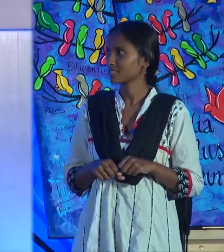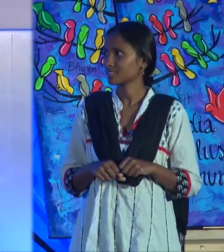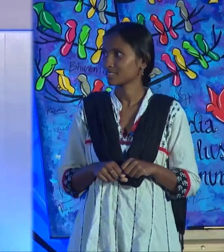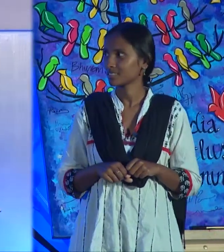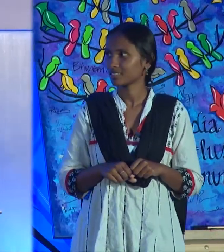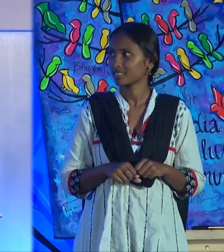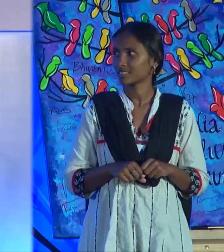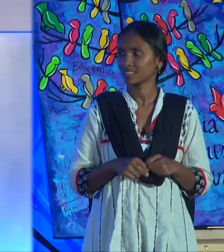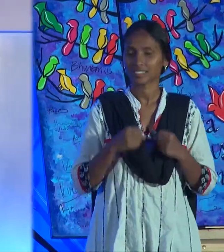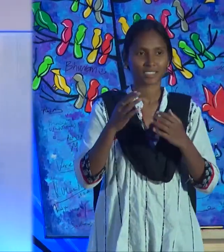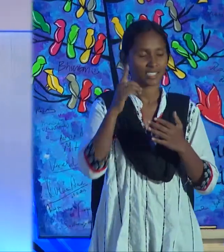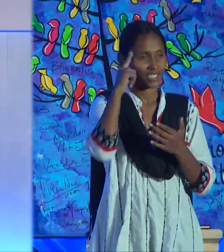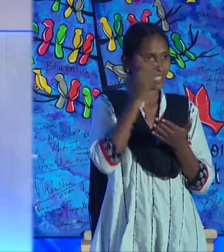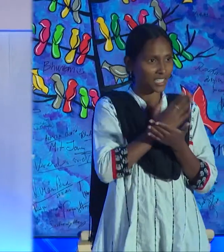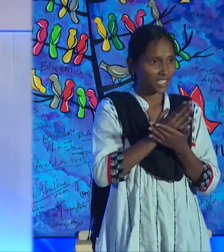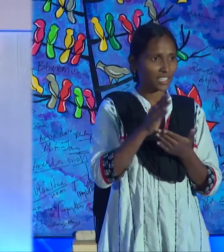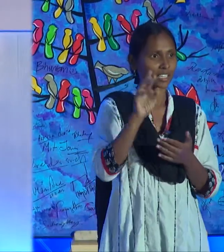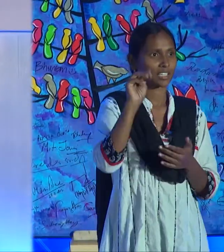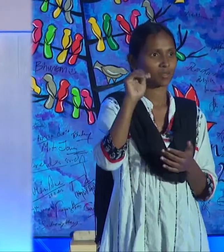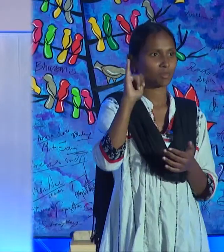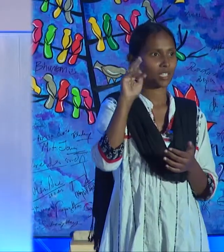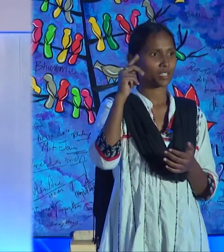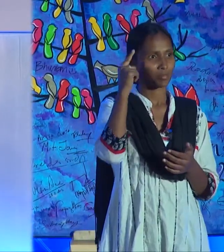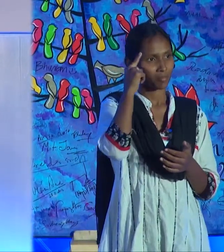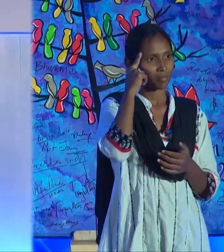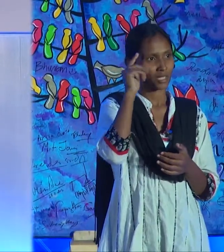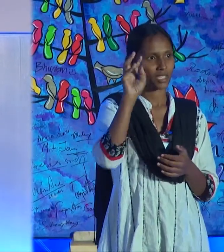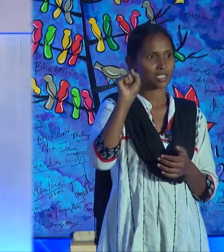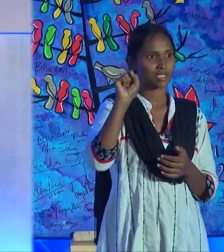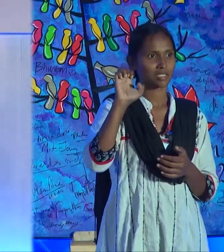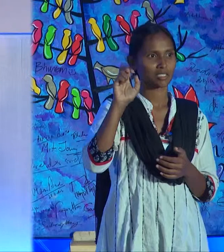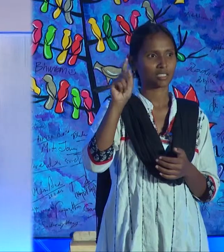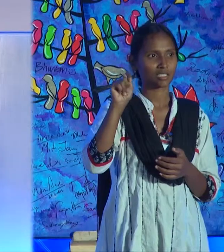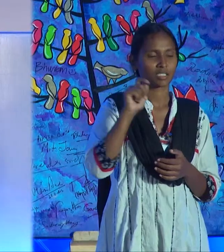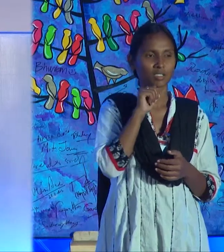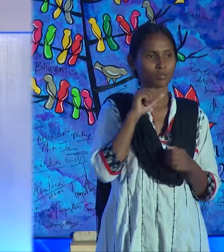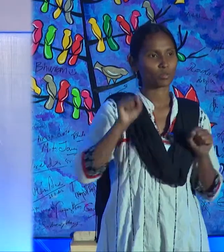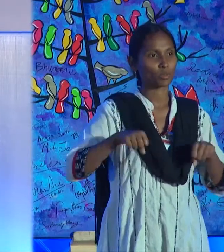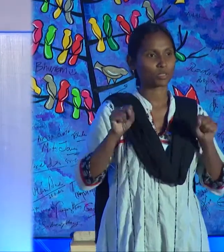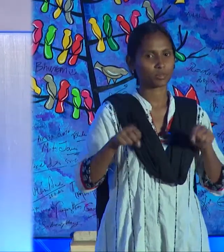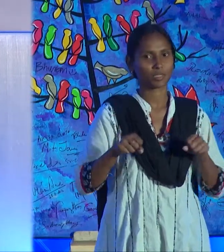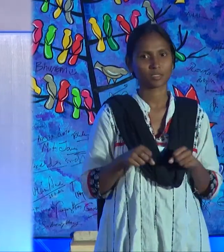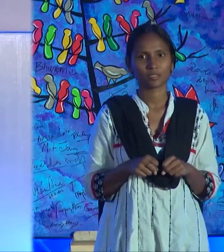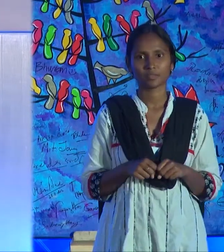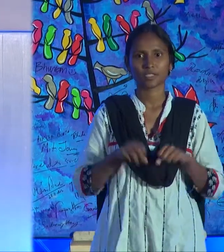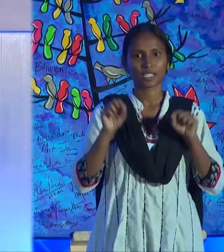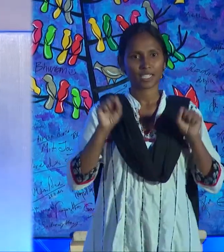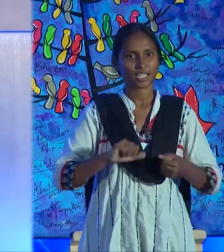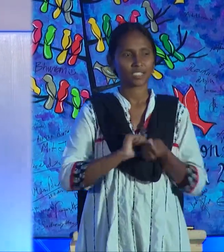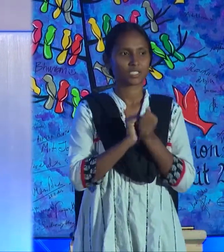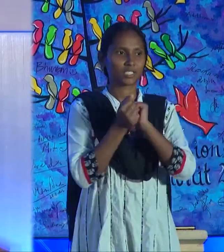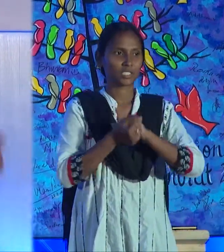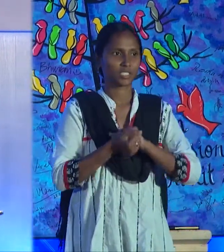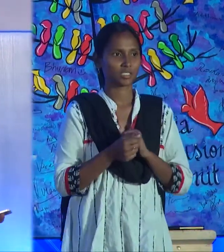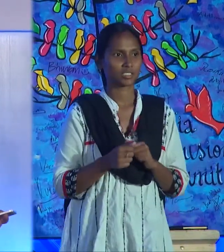Dedication, clarity, mindset, and then the impossible can be changed